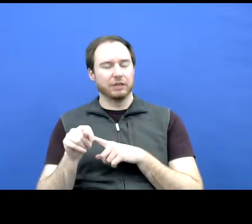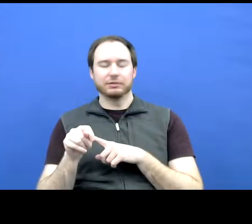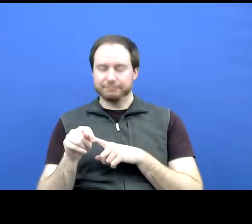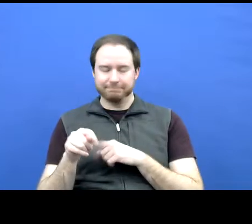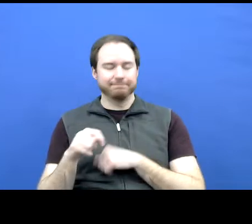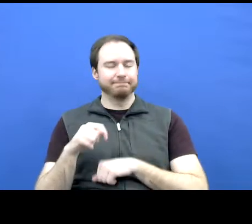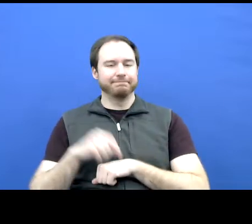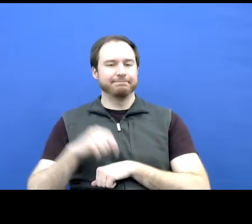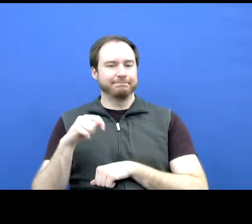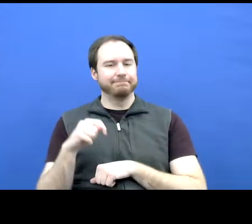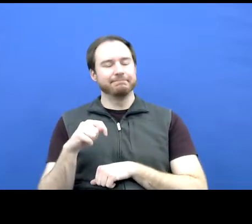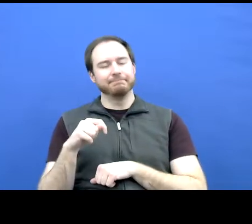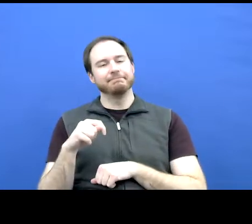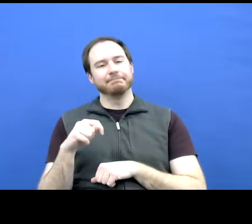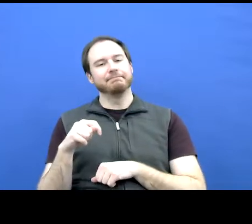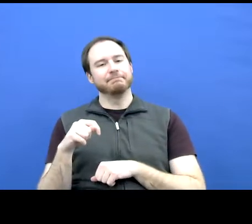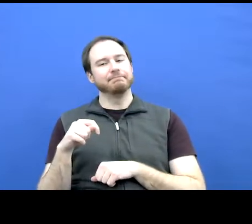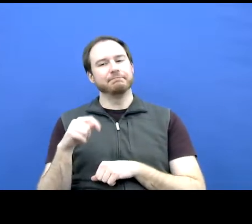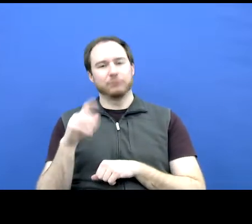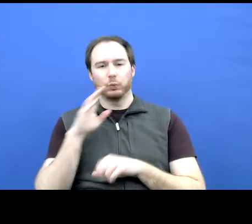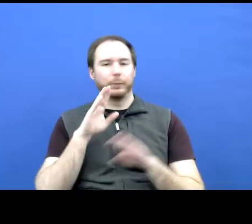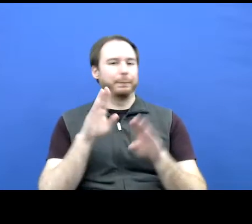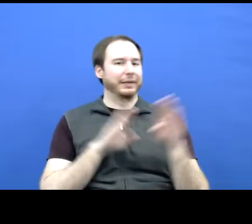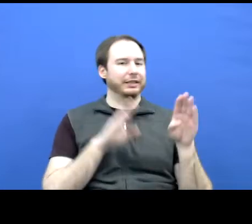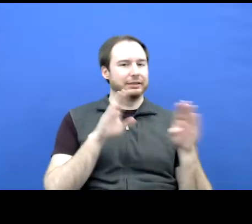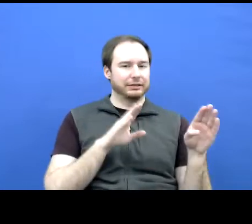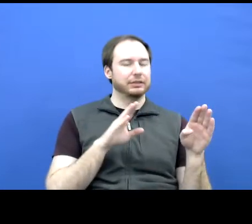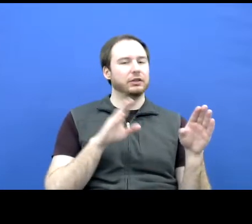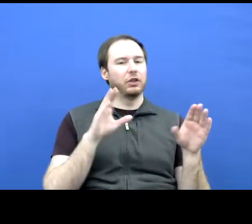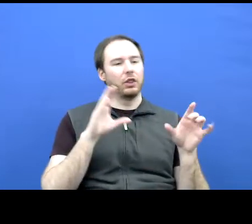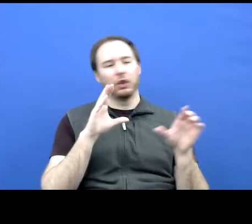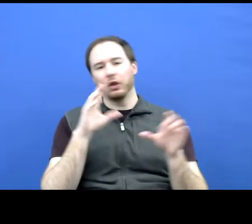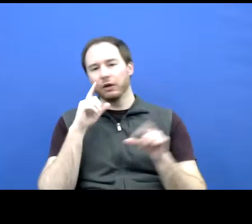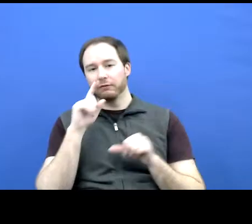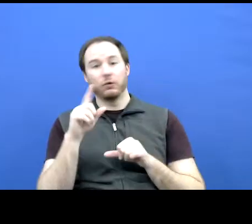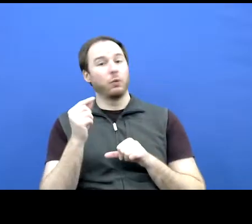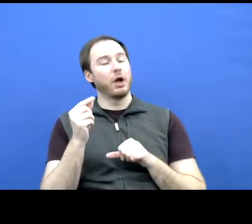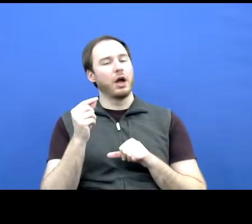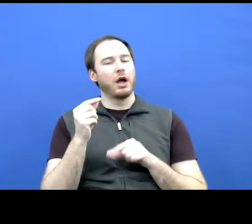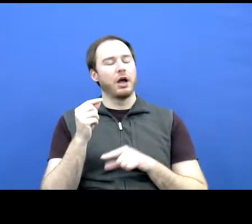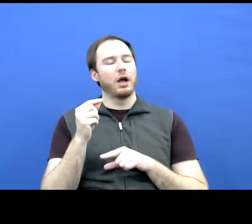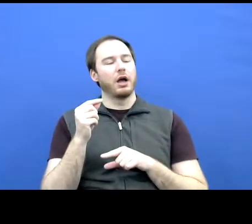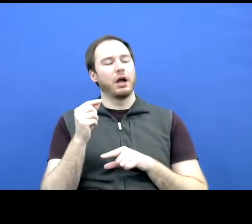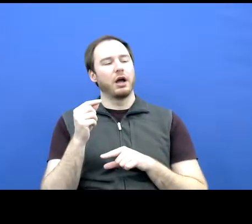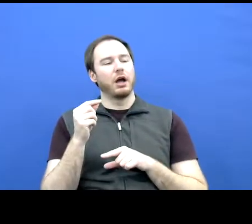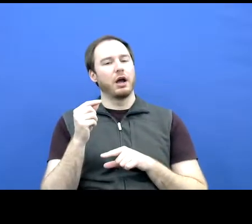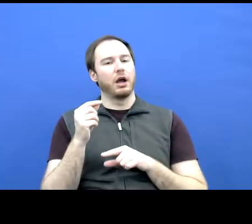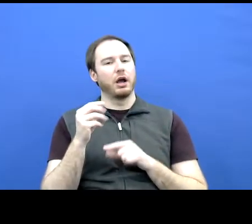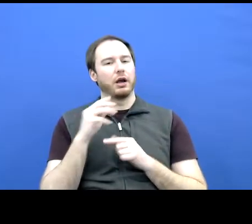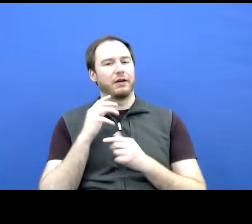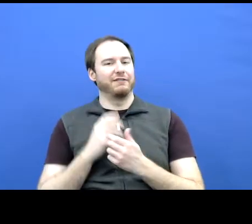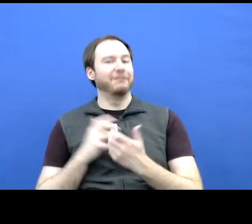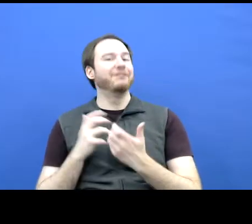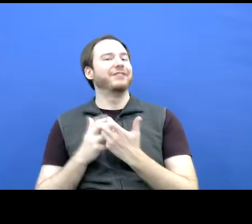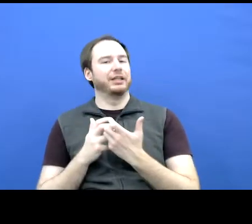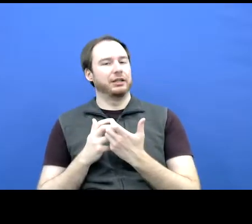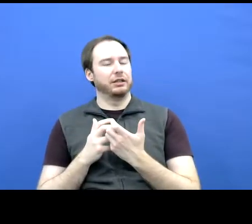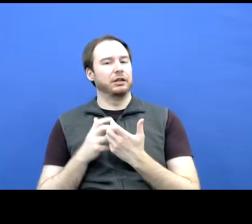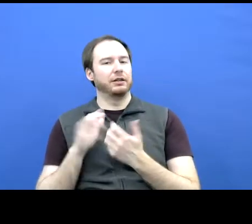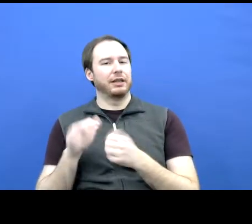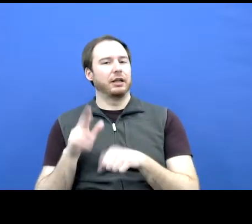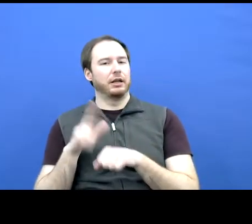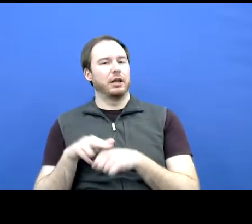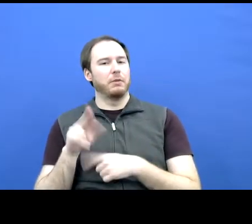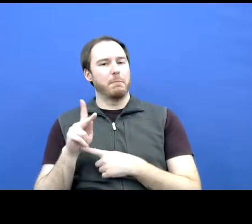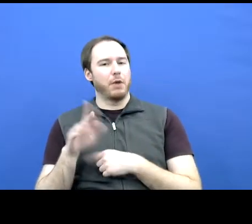so we're going out to bid and we're looking for ones that are more fitting of the nature